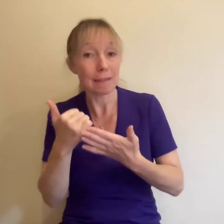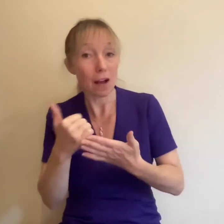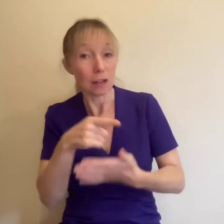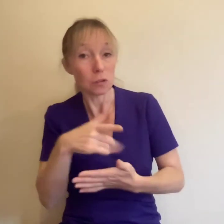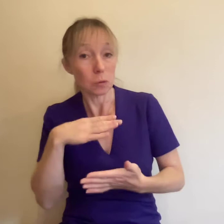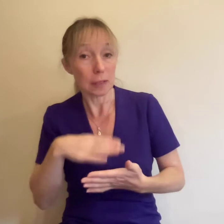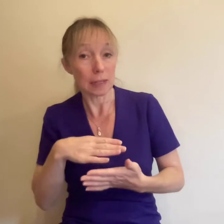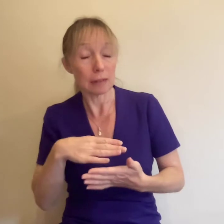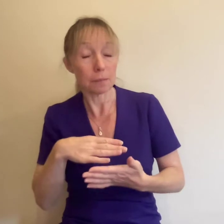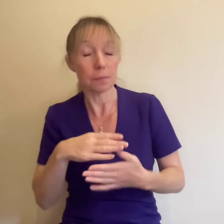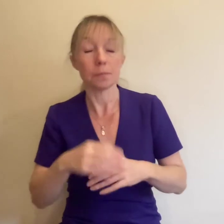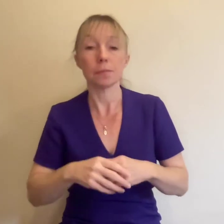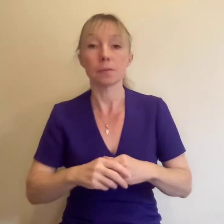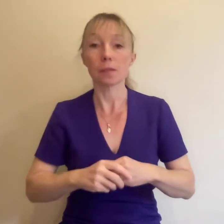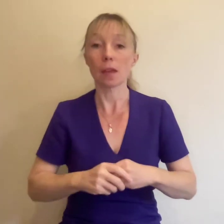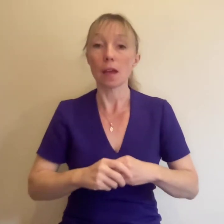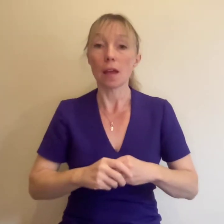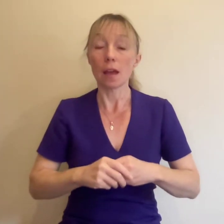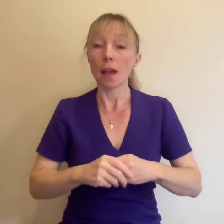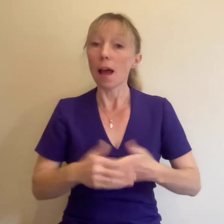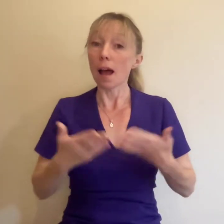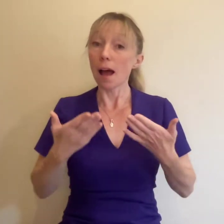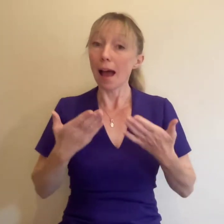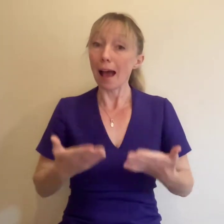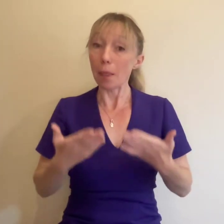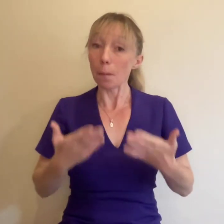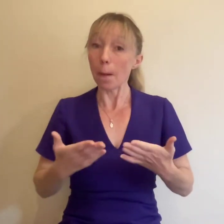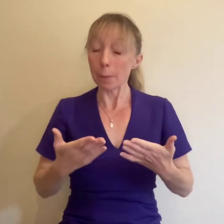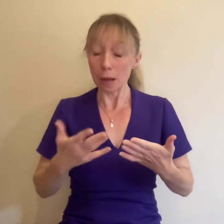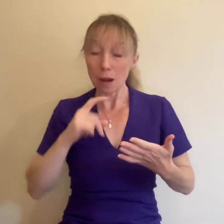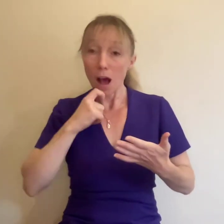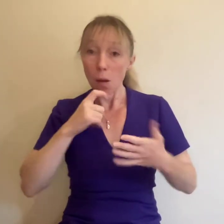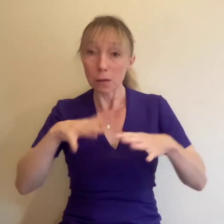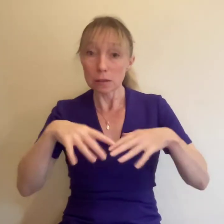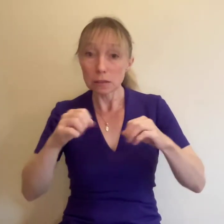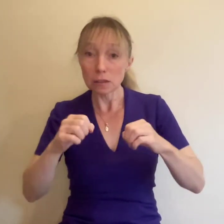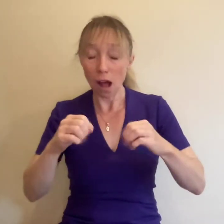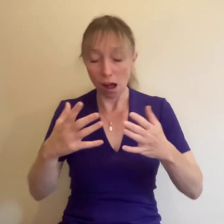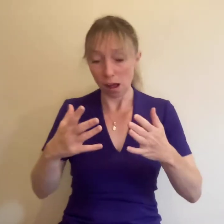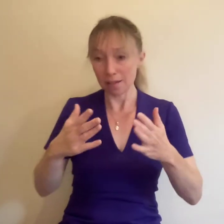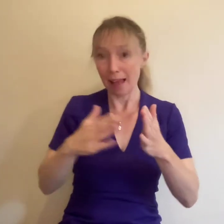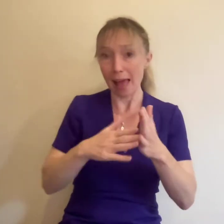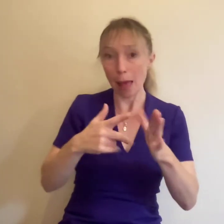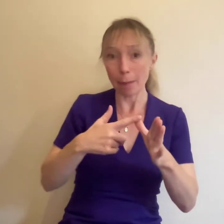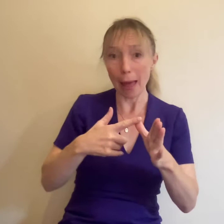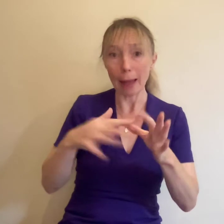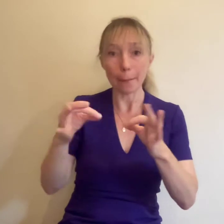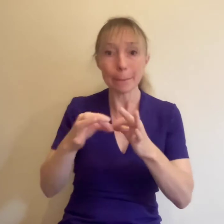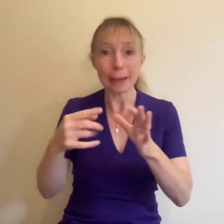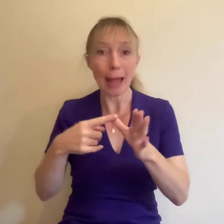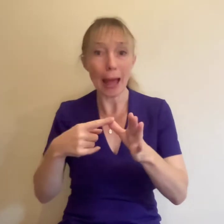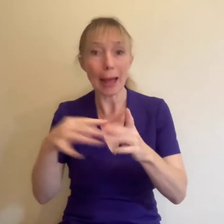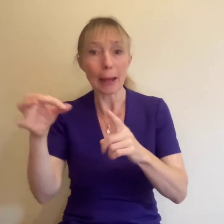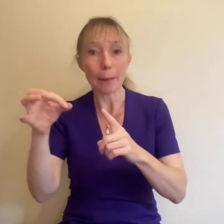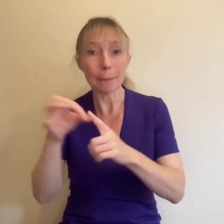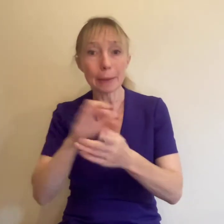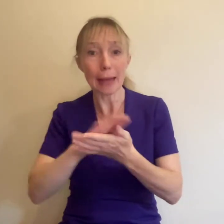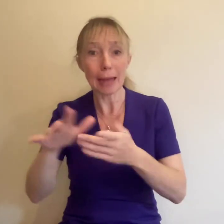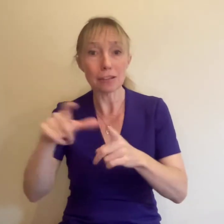I'm currently or about to start a creative writing MA, BA or PhD or a longer-term